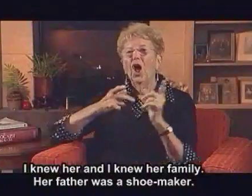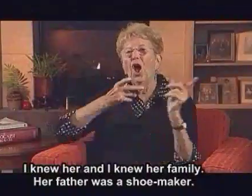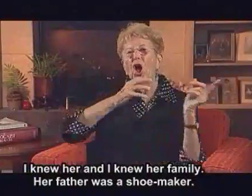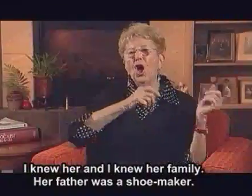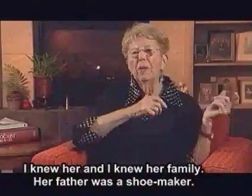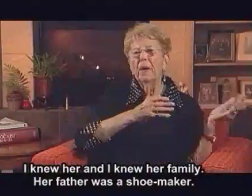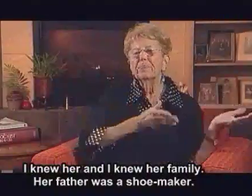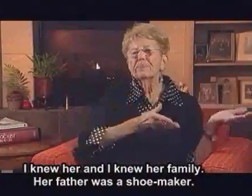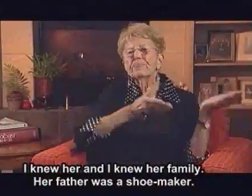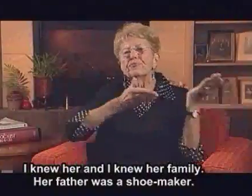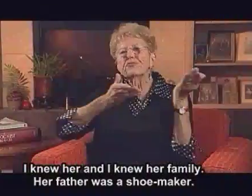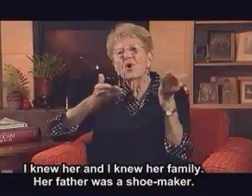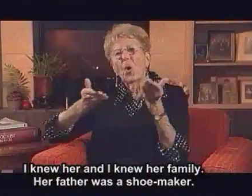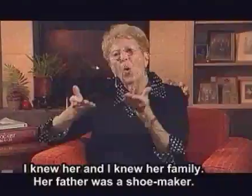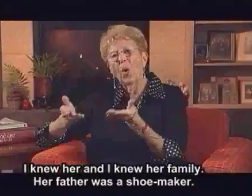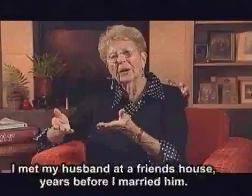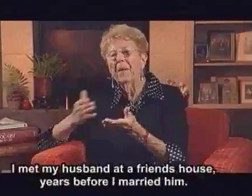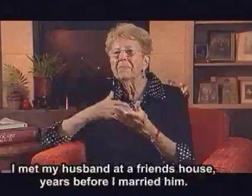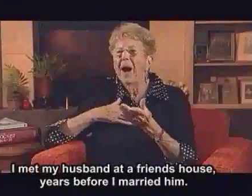Her father was a shoemaker.